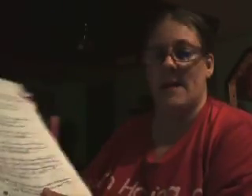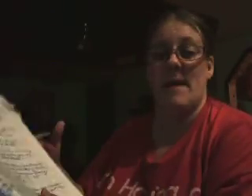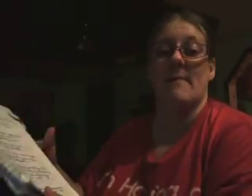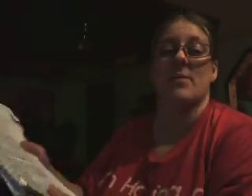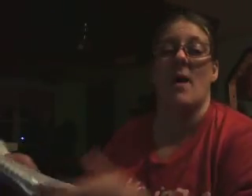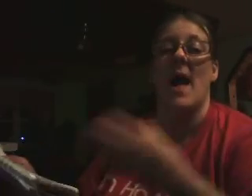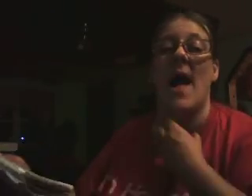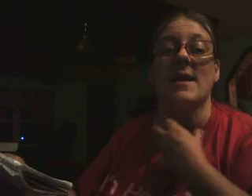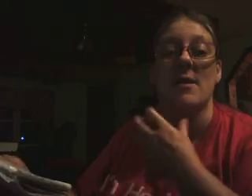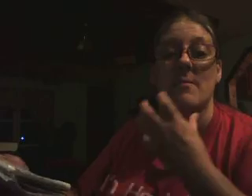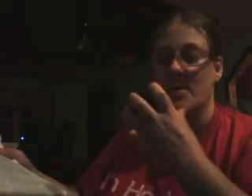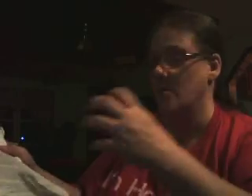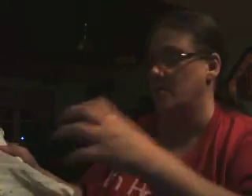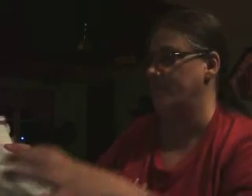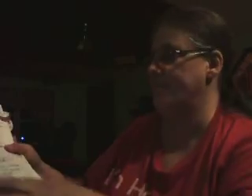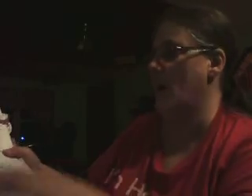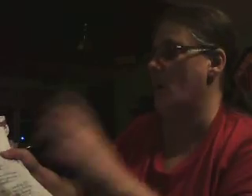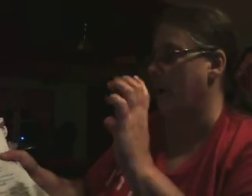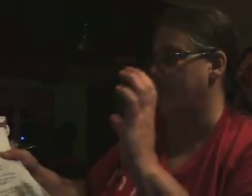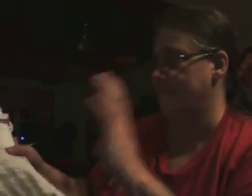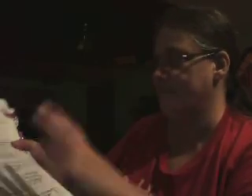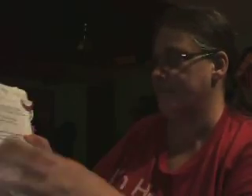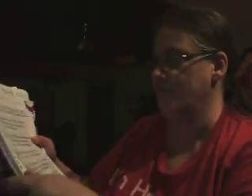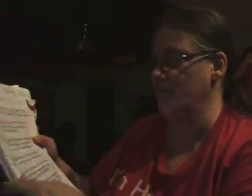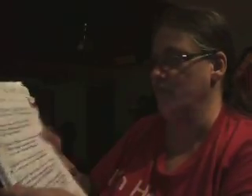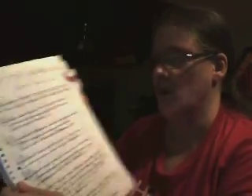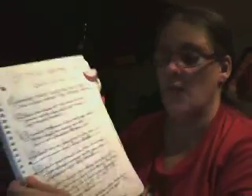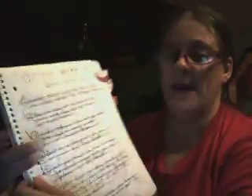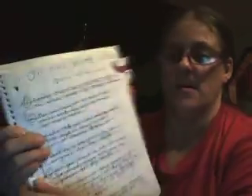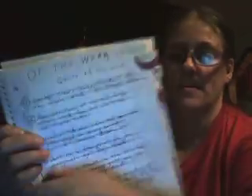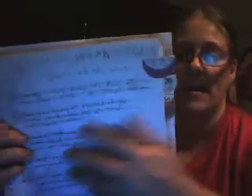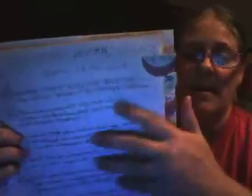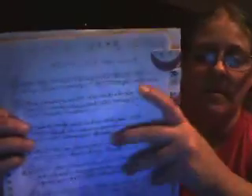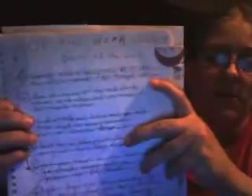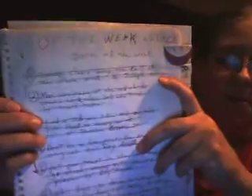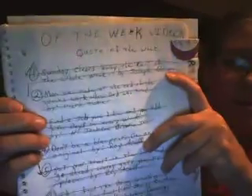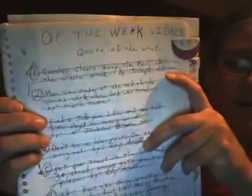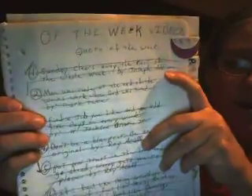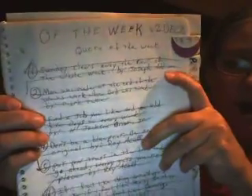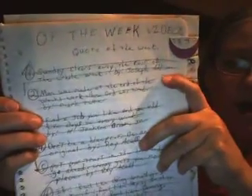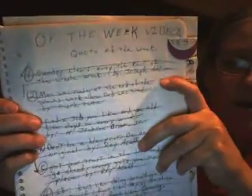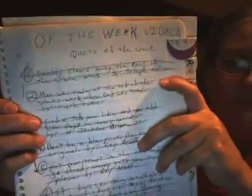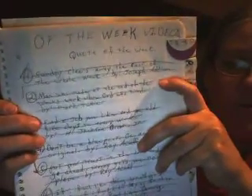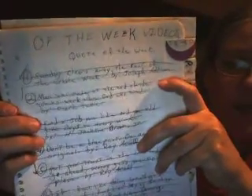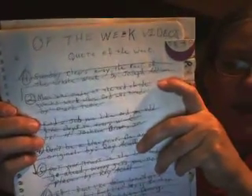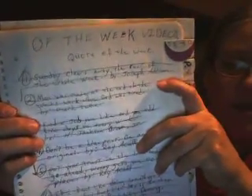about it. I'm sorry. I had to clear my throat. Okay. Right here. See? Of the